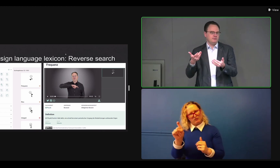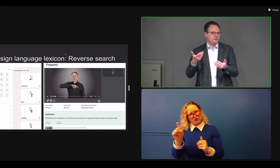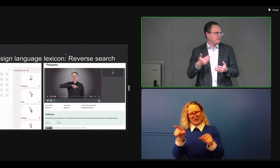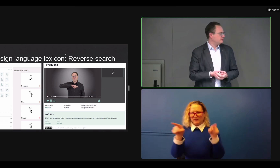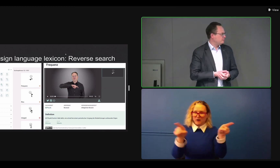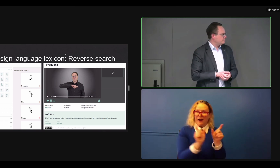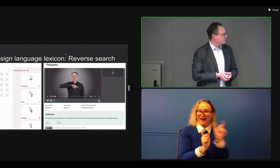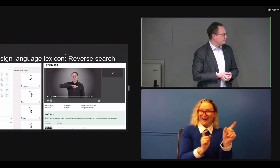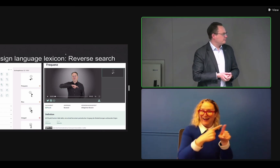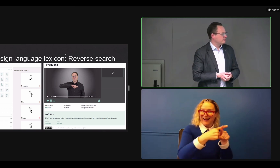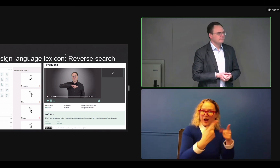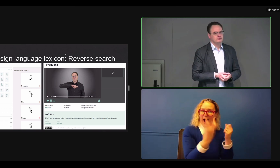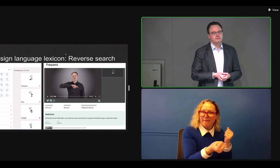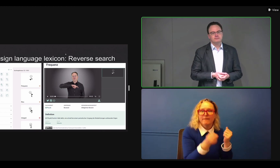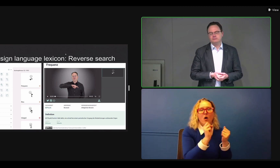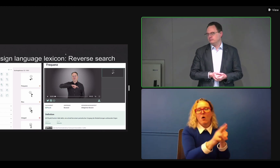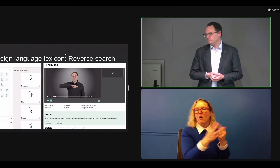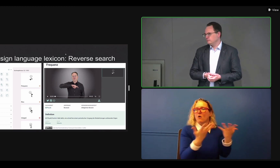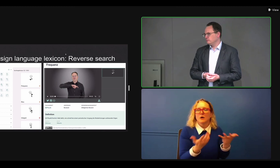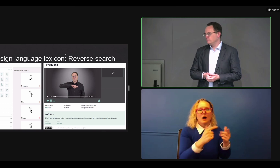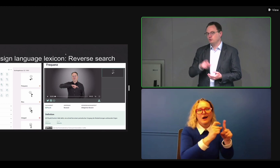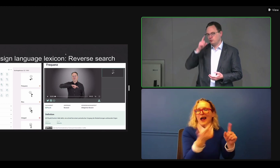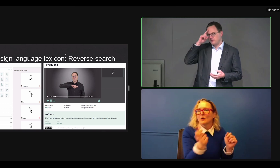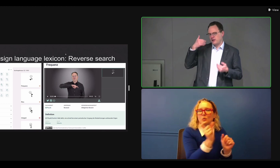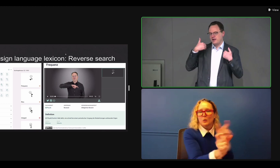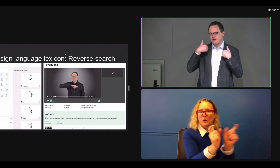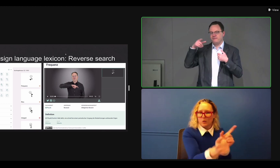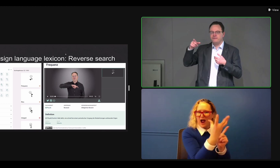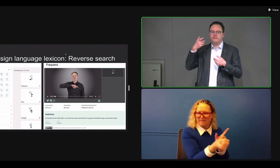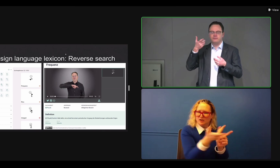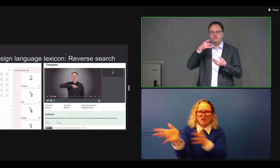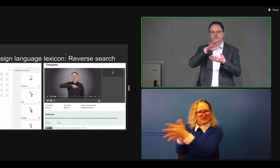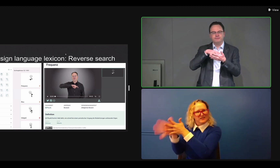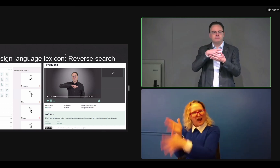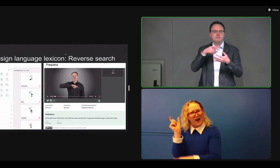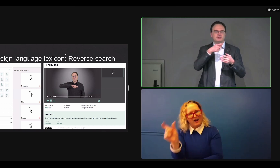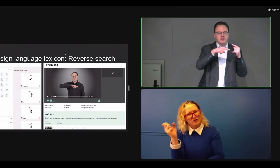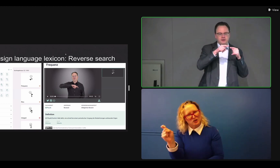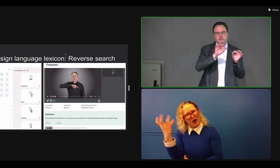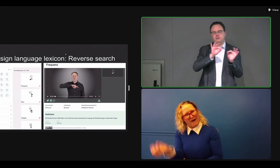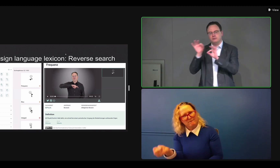is important, not just from the written language to the sign language, but from the sign language to the written language.